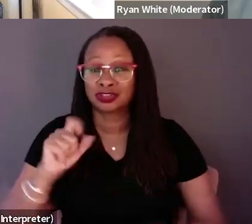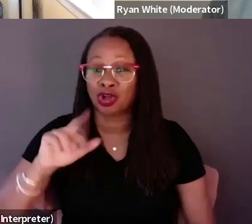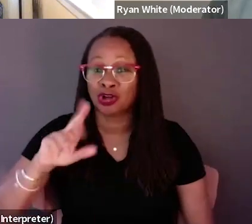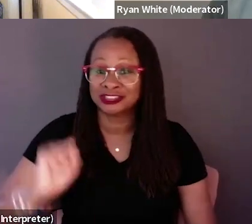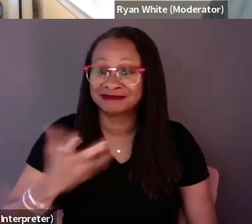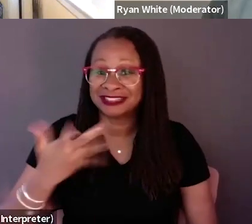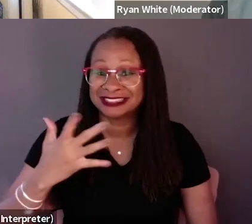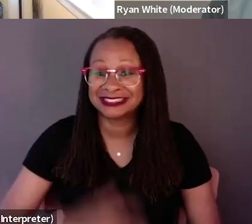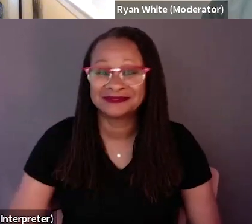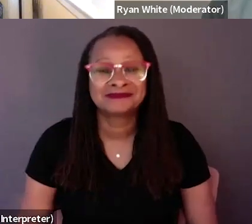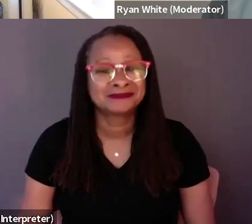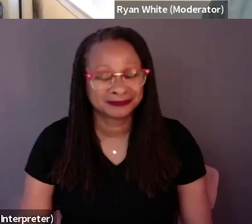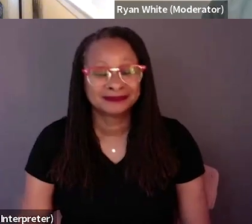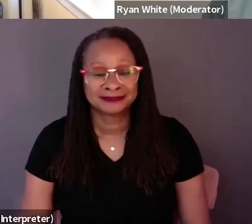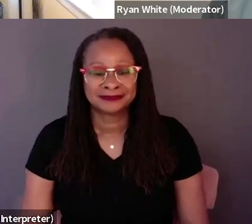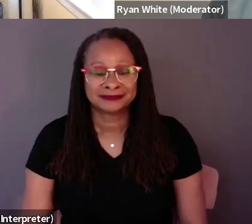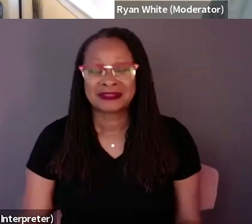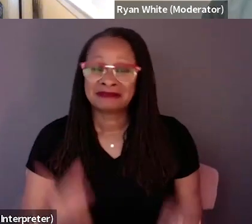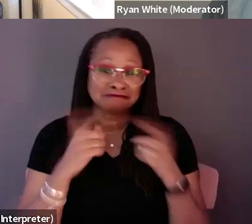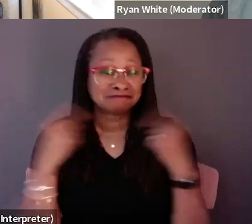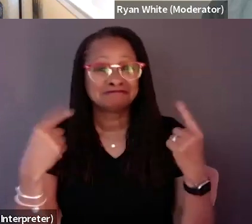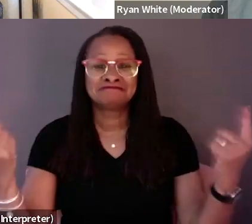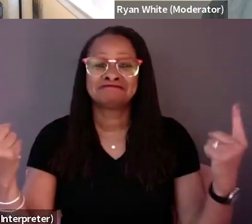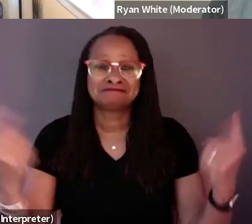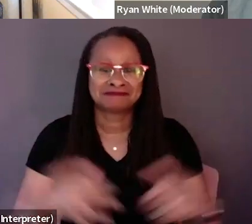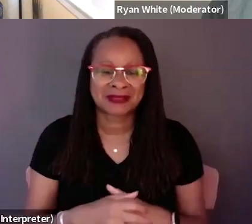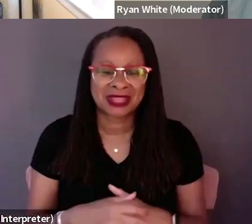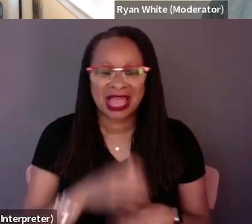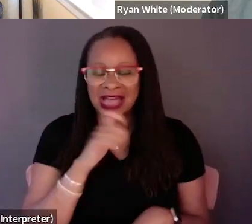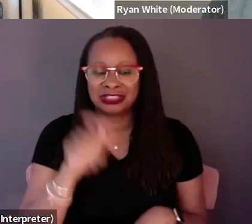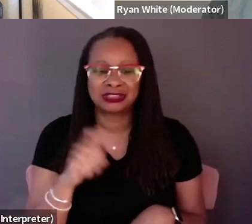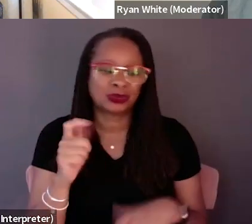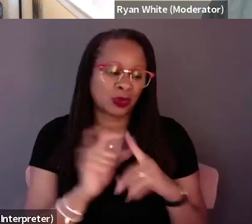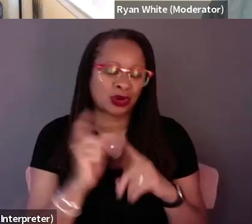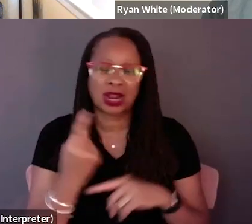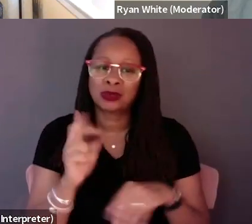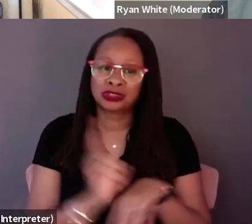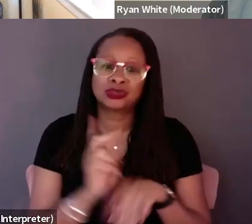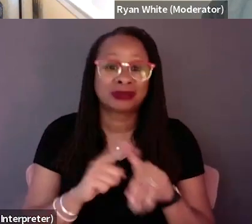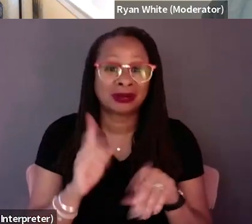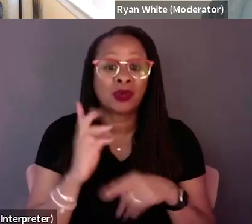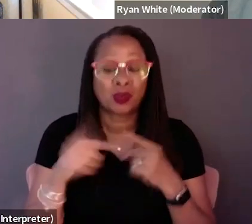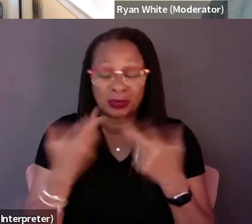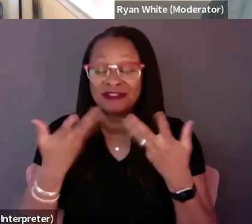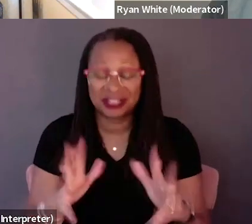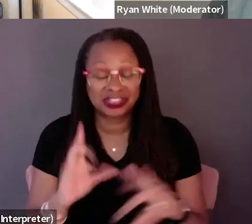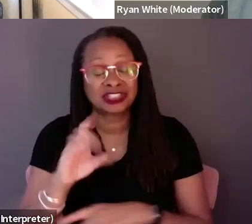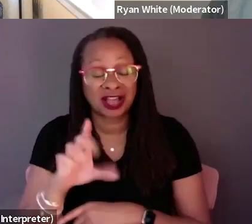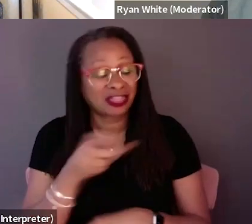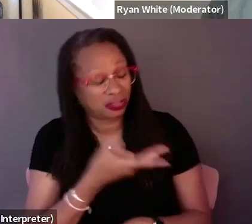to call them. But I don't think that's necessarily a word I would always use in this case.